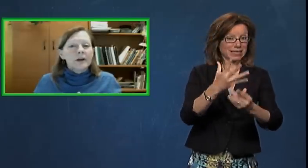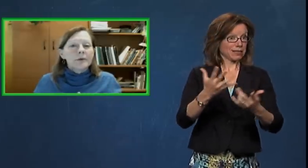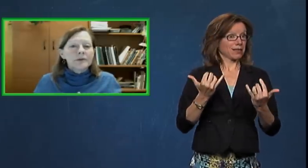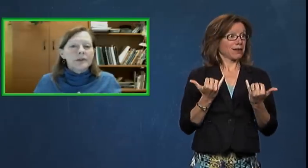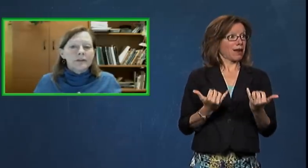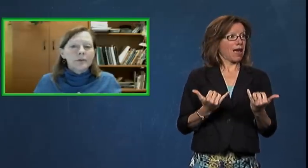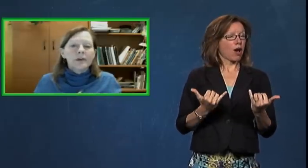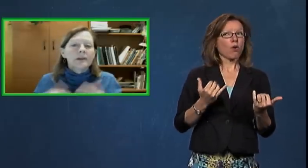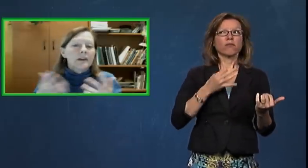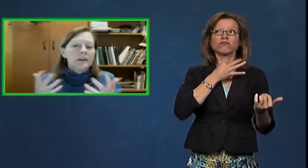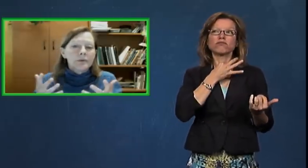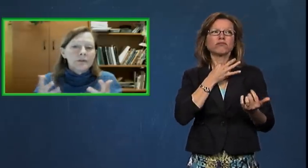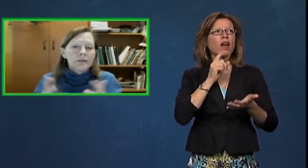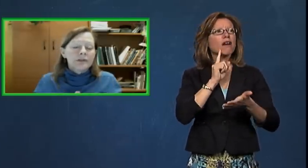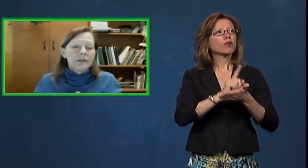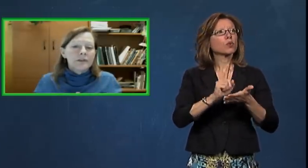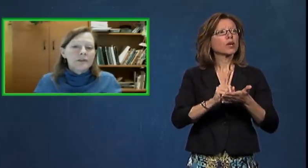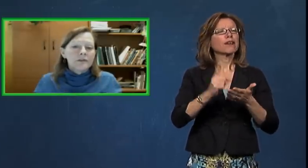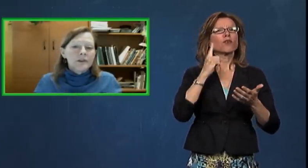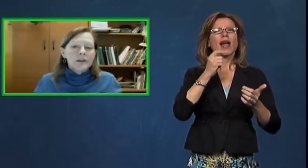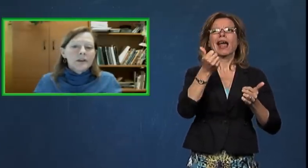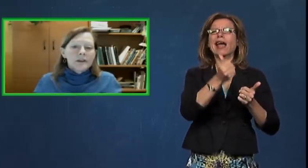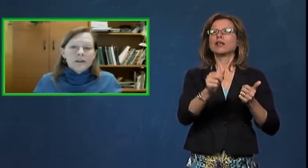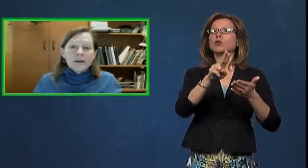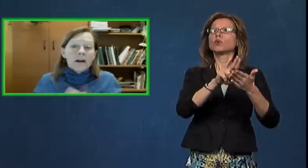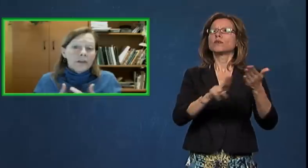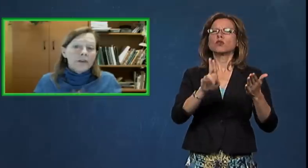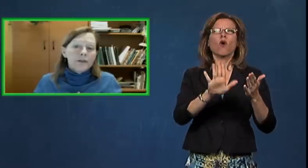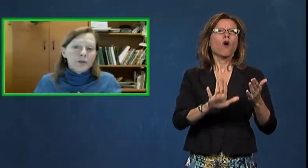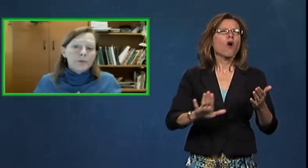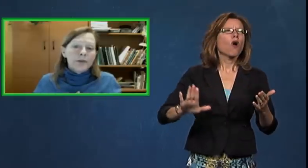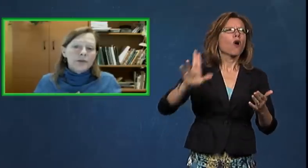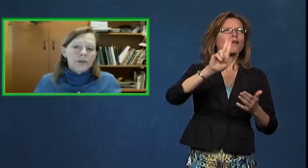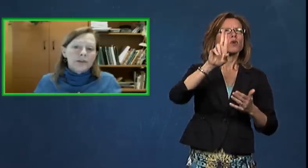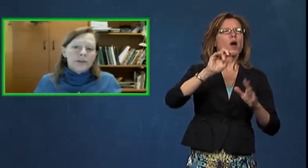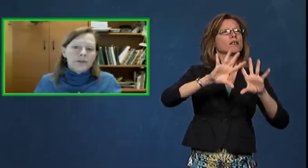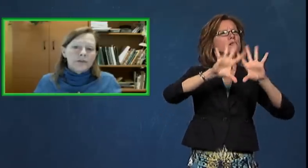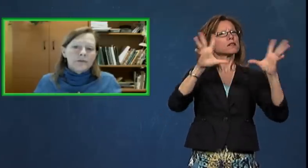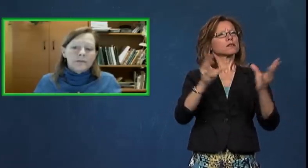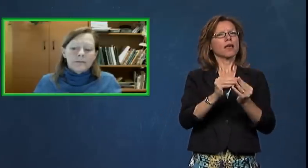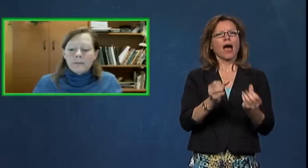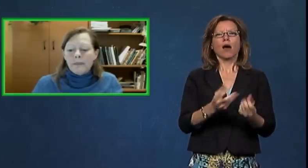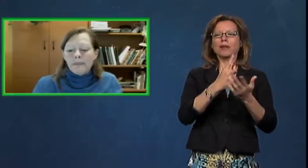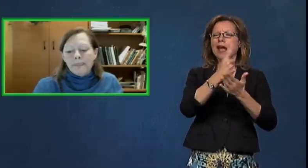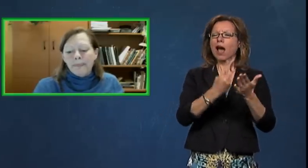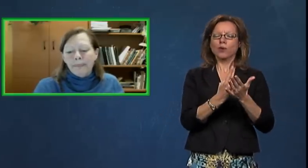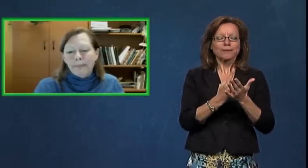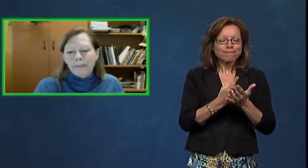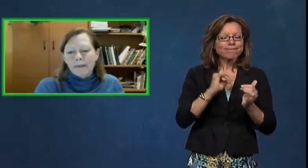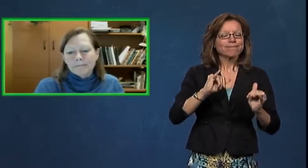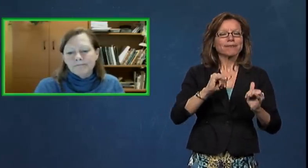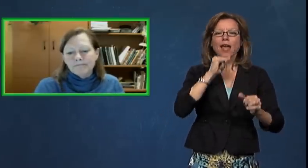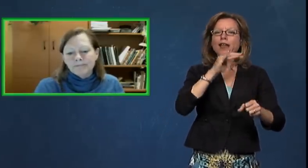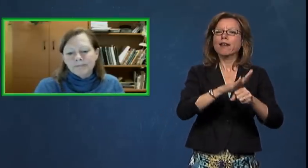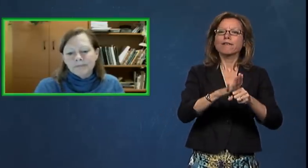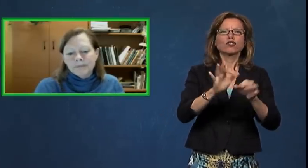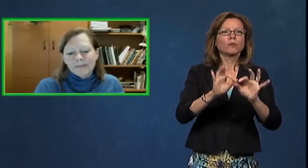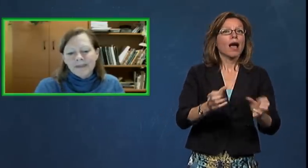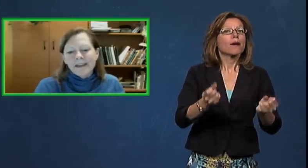many hours every week at universities are there interpreter shortages.